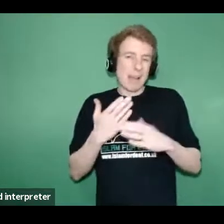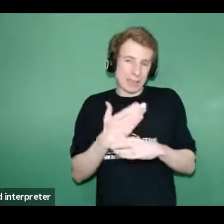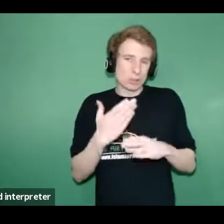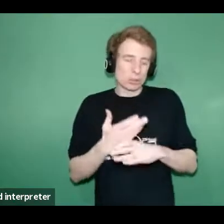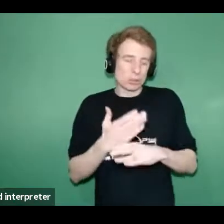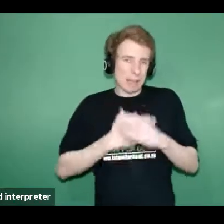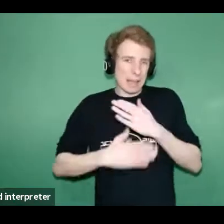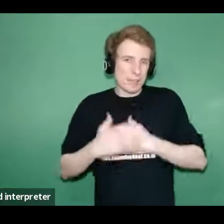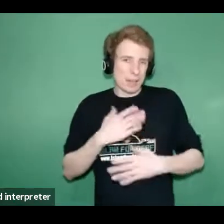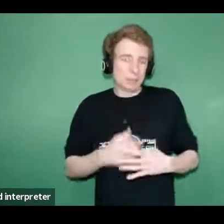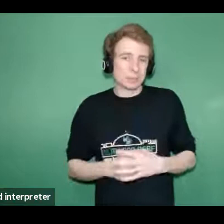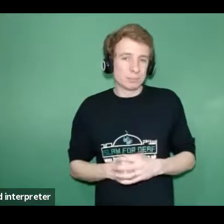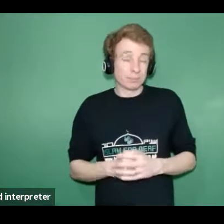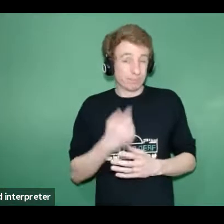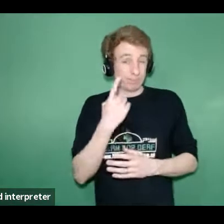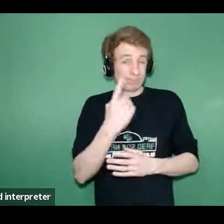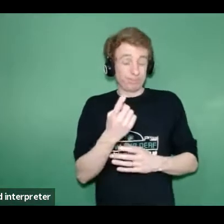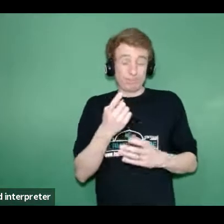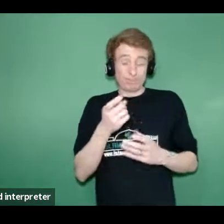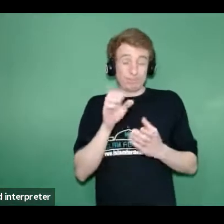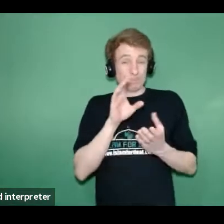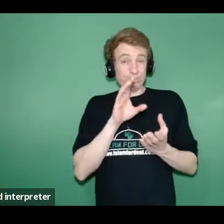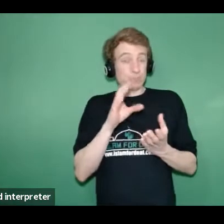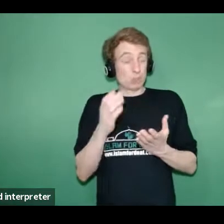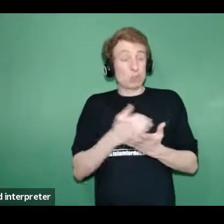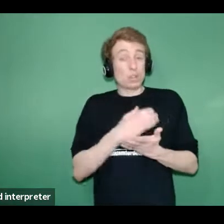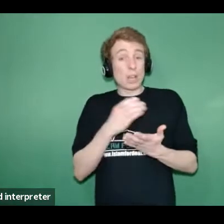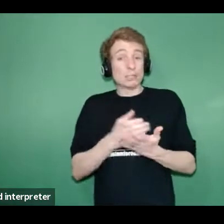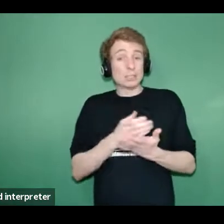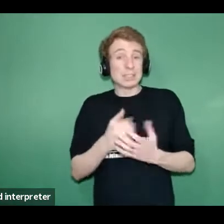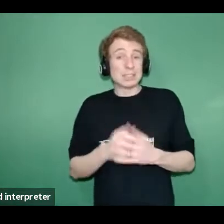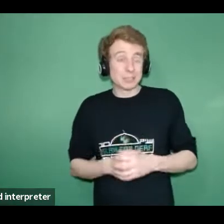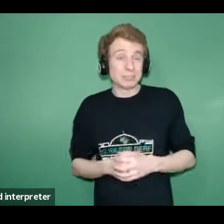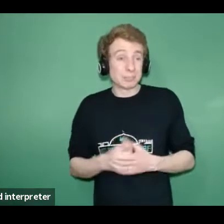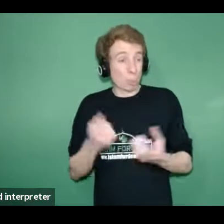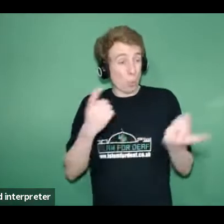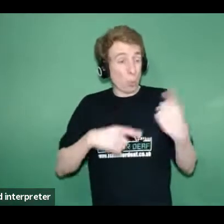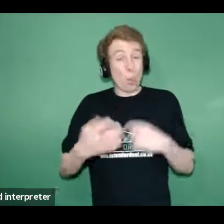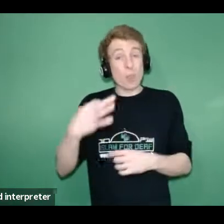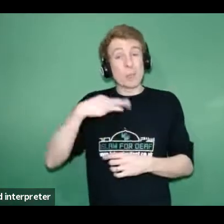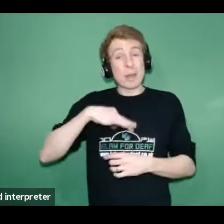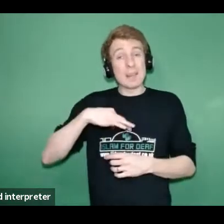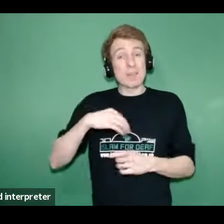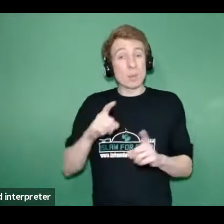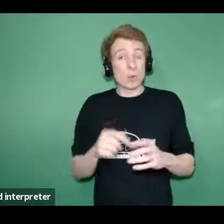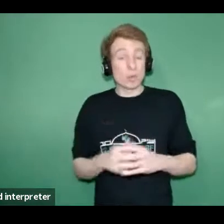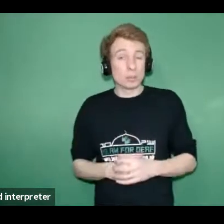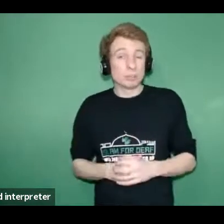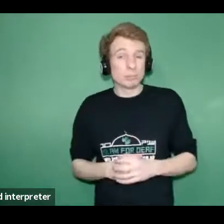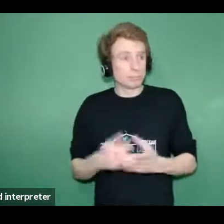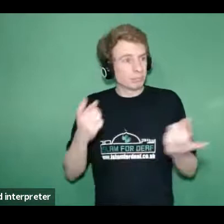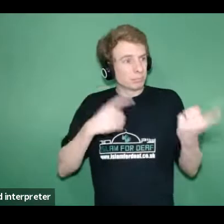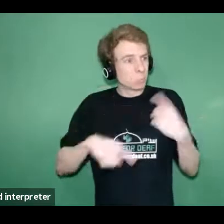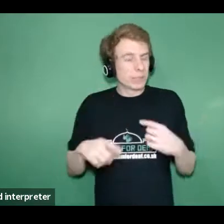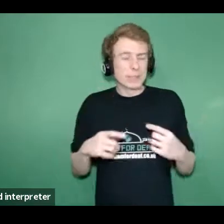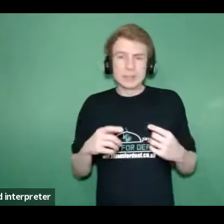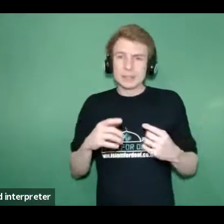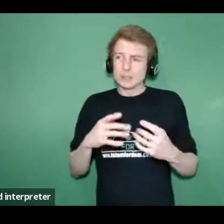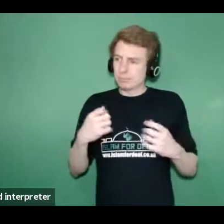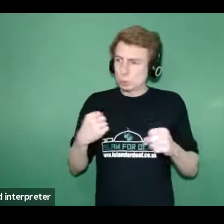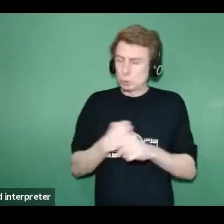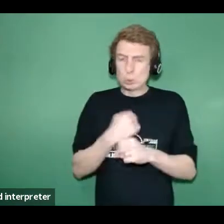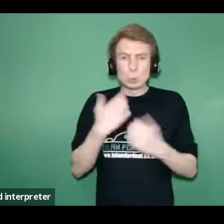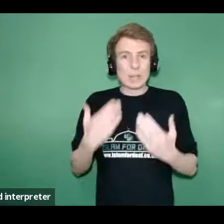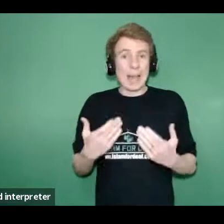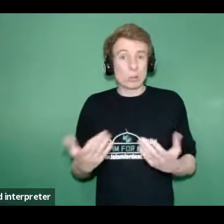that we are all benefiting from right now is doing in the setting up of lessons